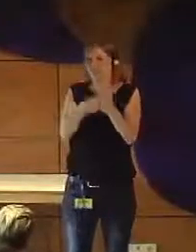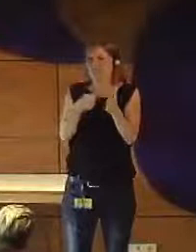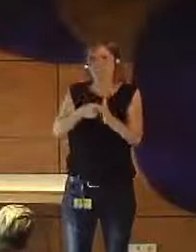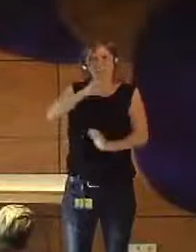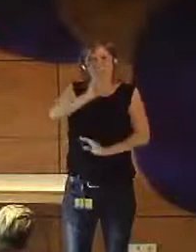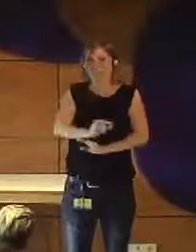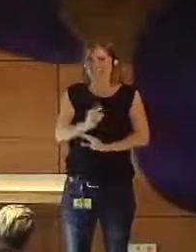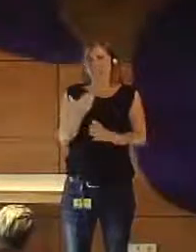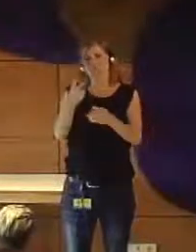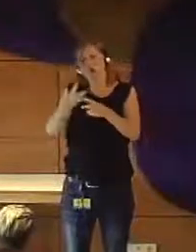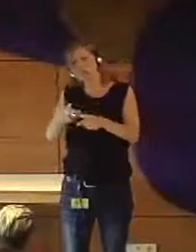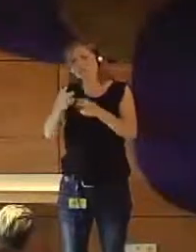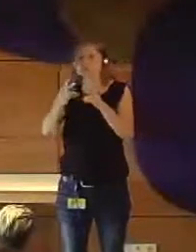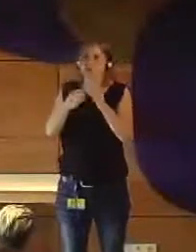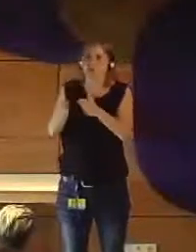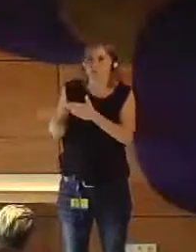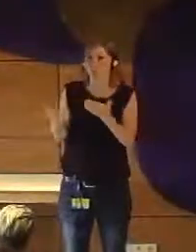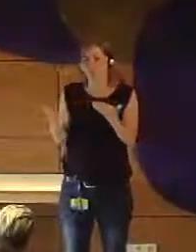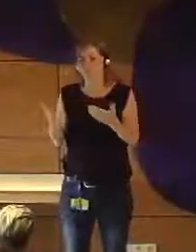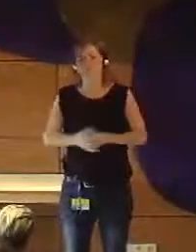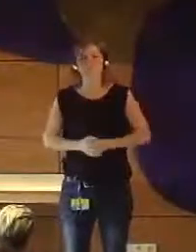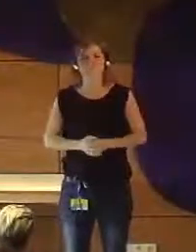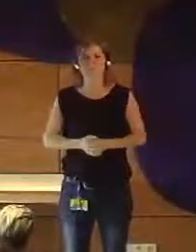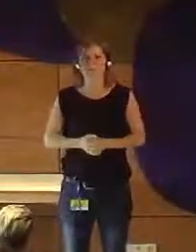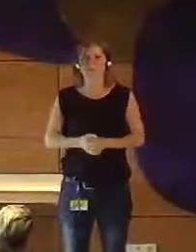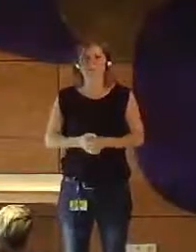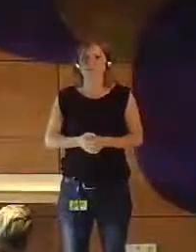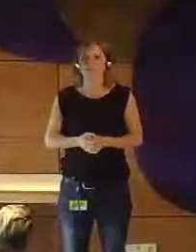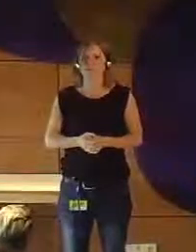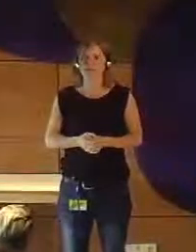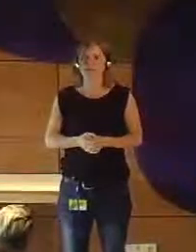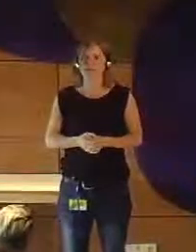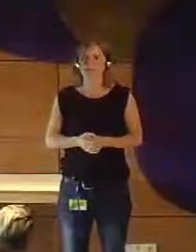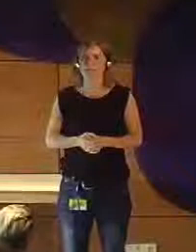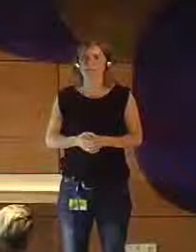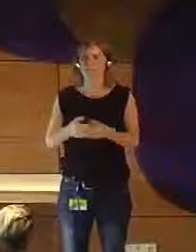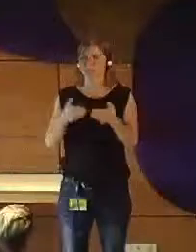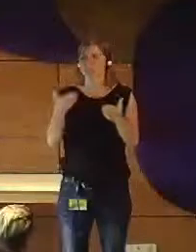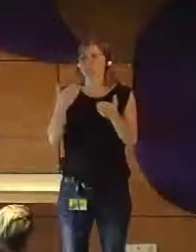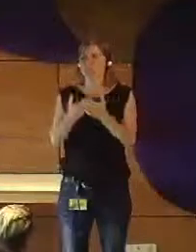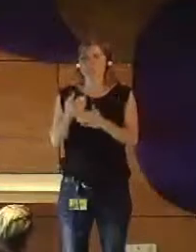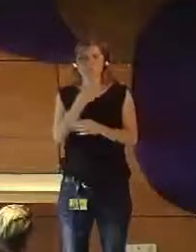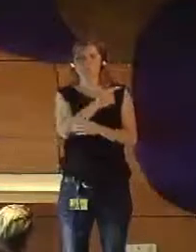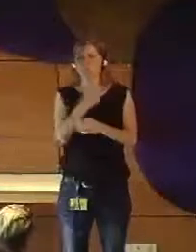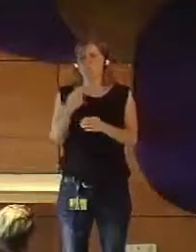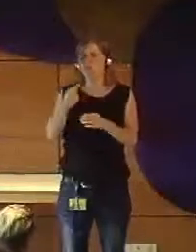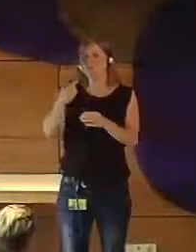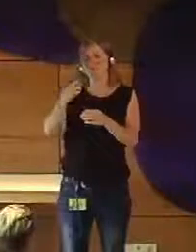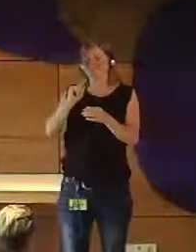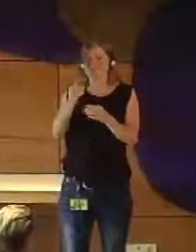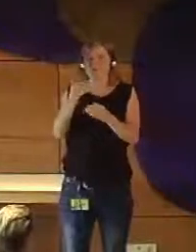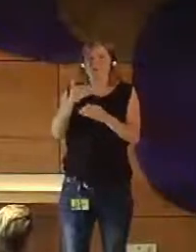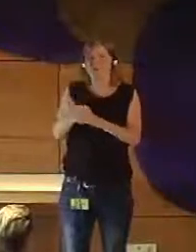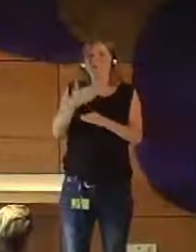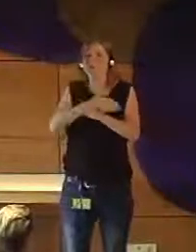So in these patients, but remember this is done retrospectively, these were often late treated, our group of adults with CHARGE syndrome